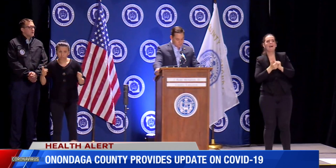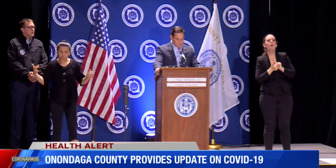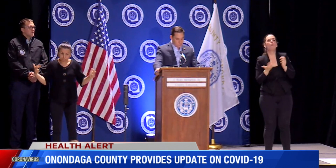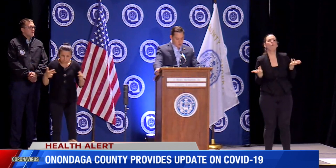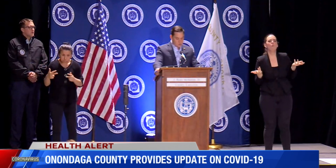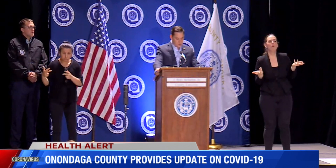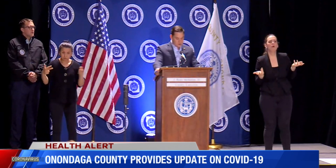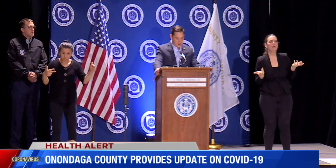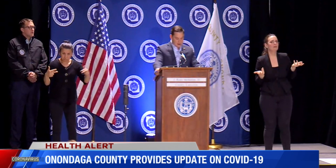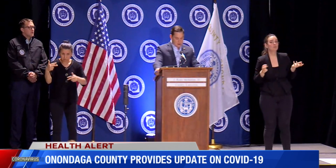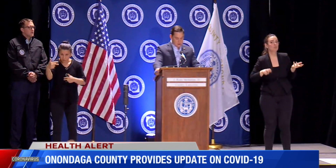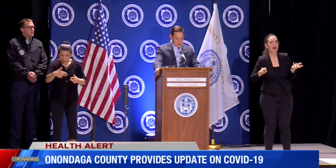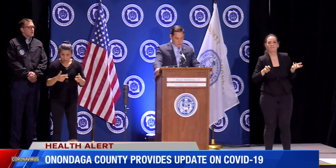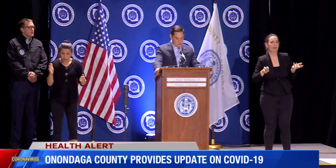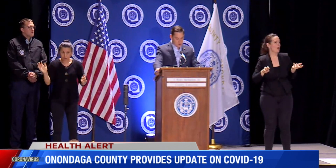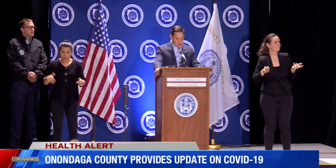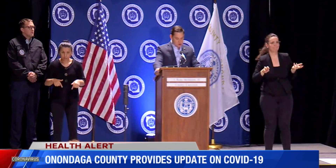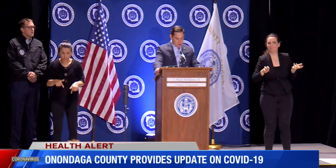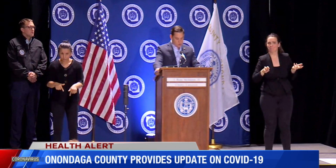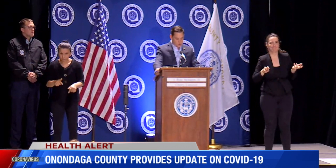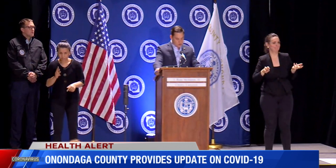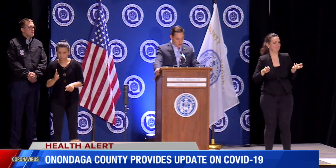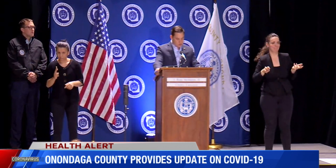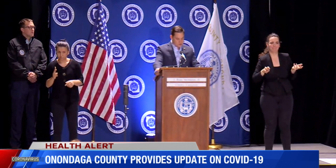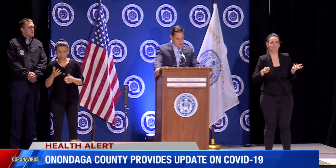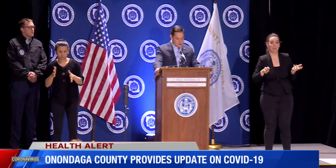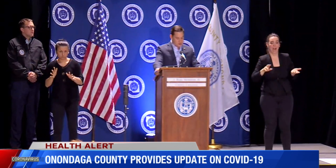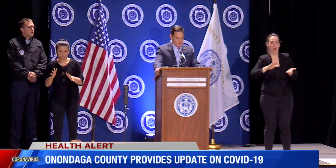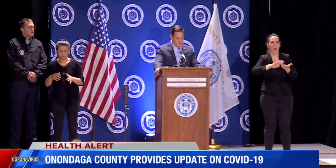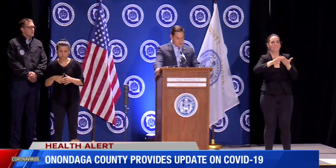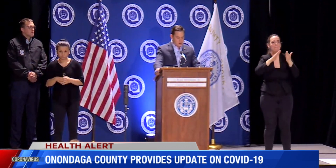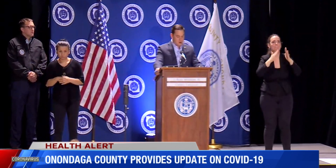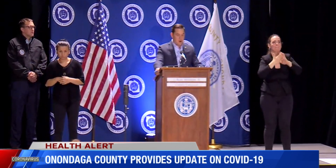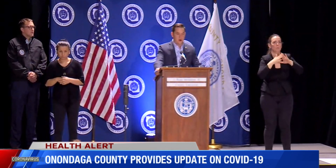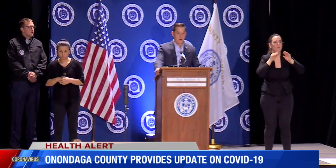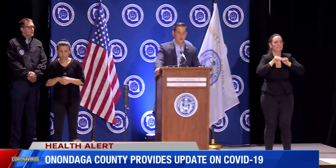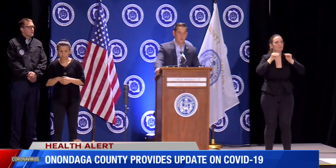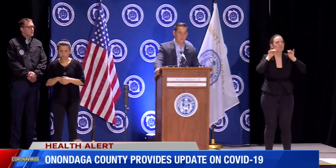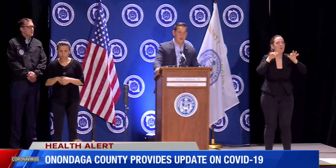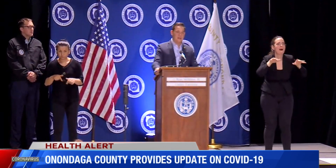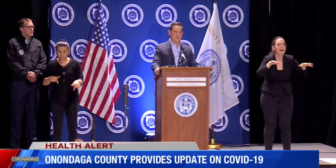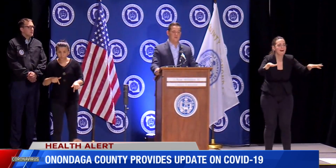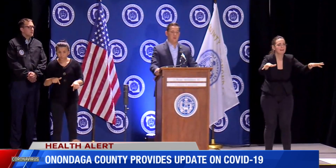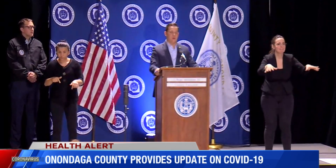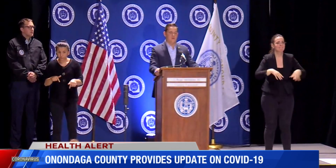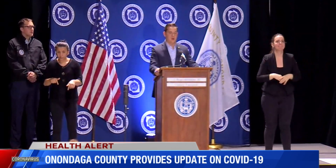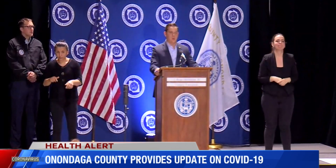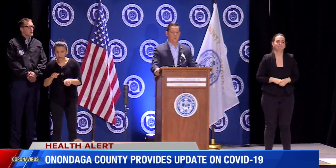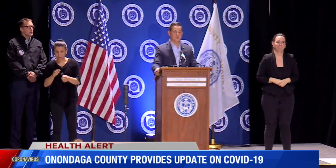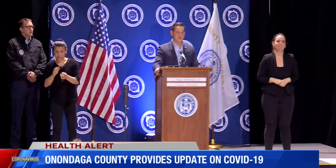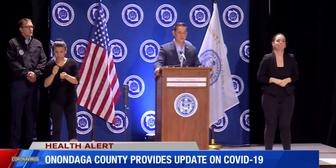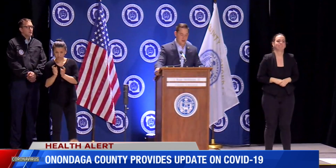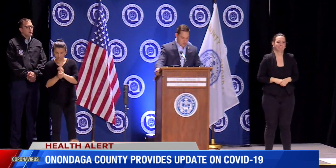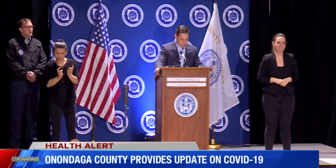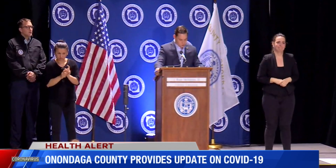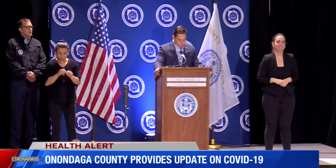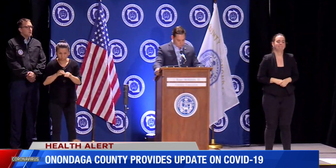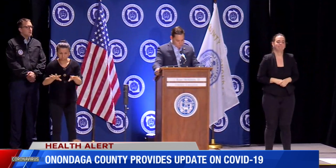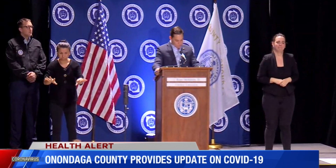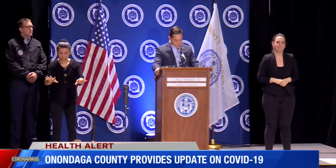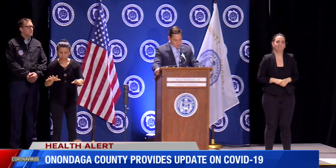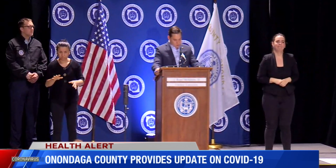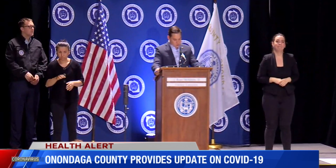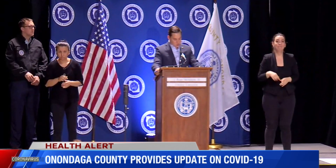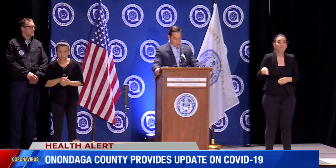spread. The data we're seeing shows the increases in cases are mainly from preventable